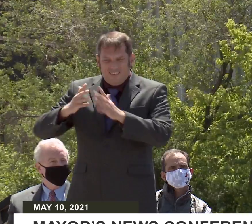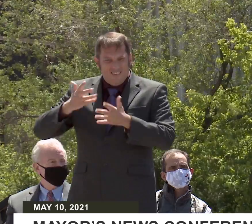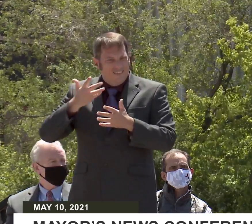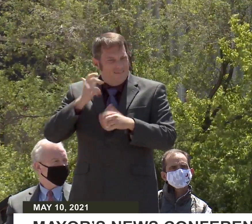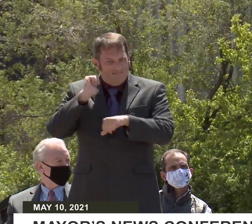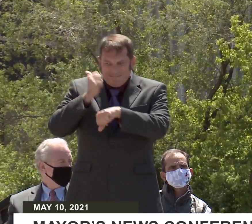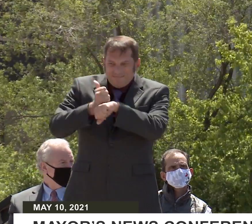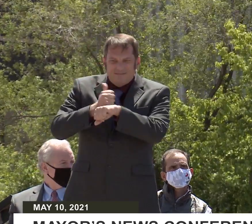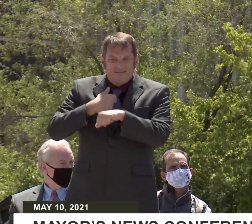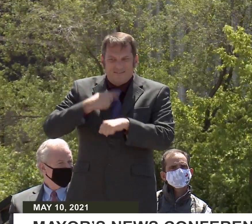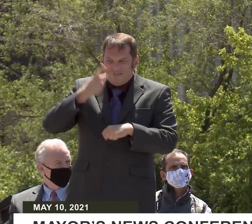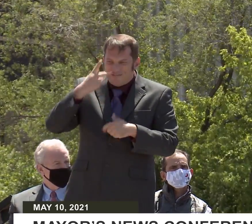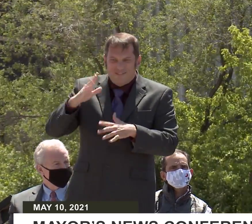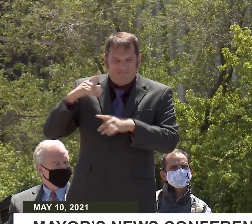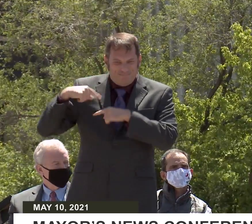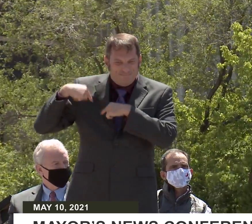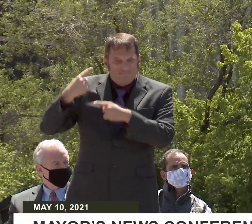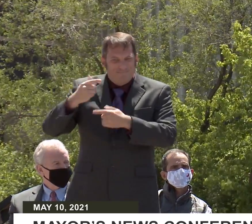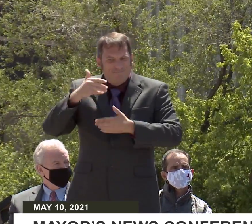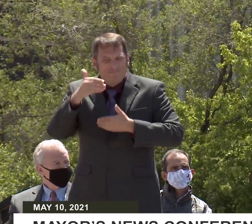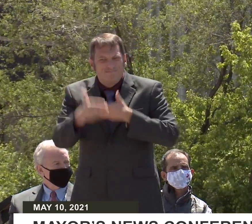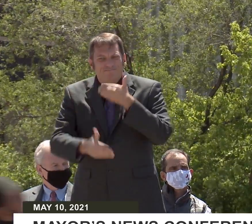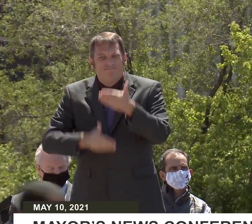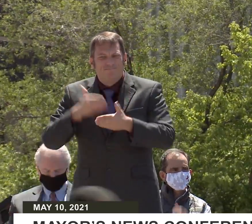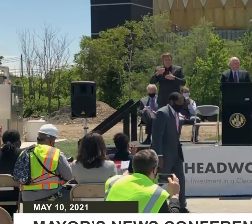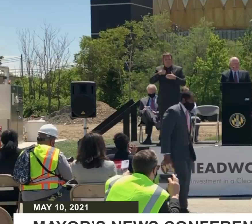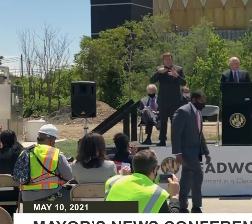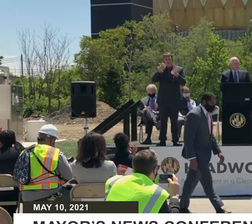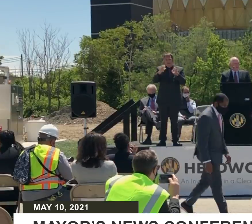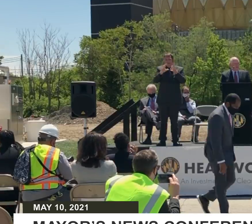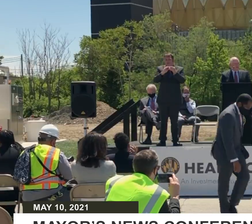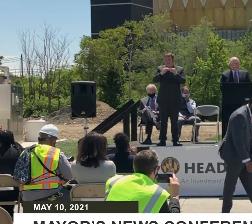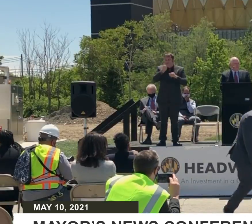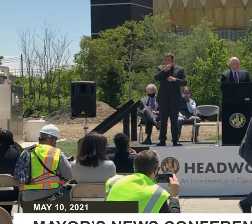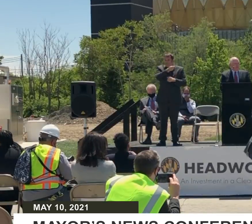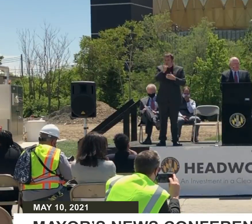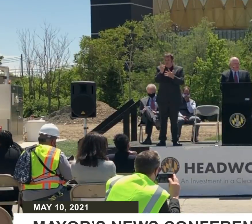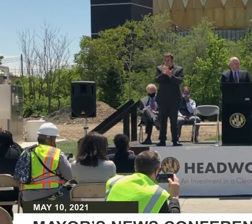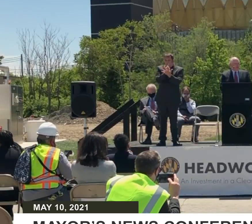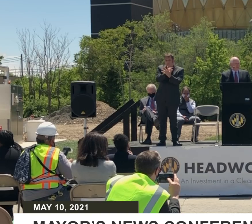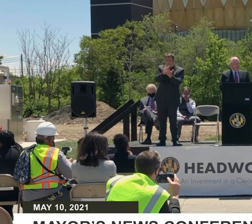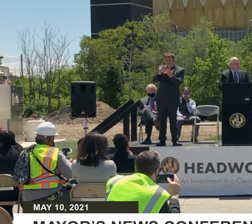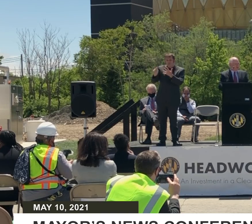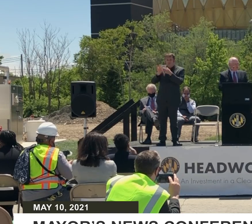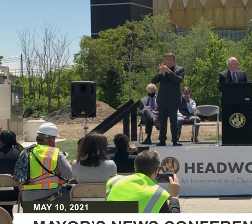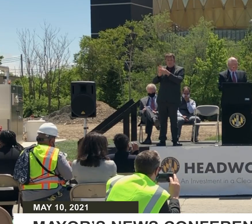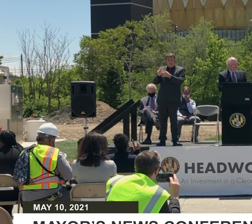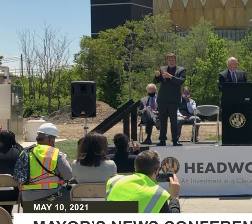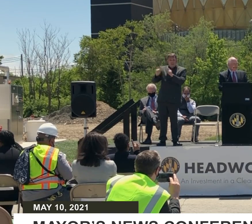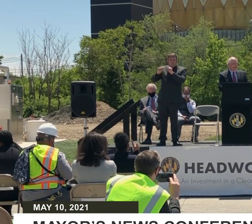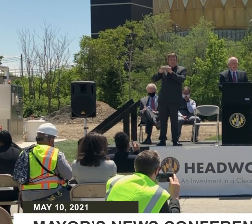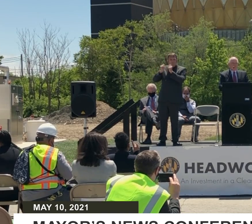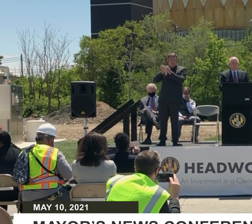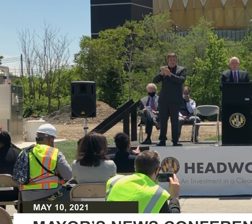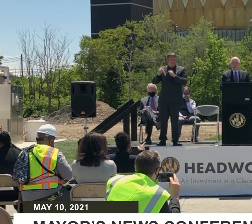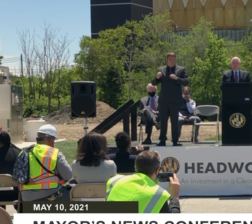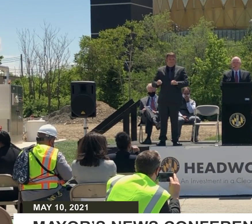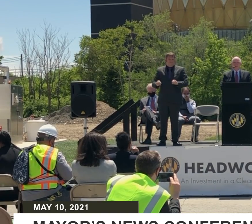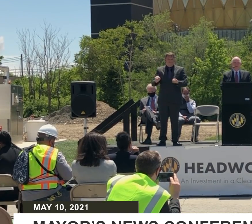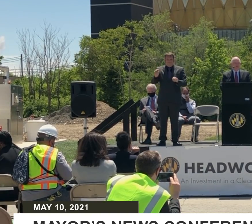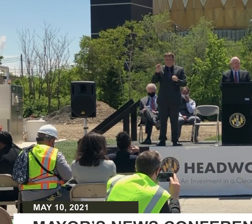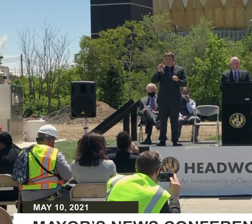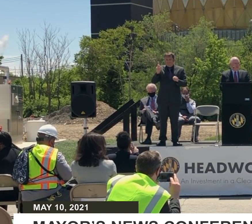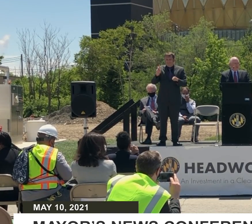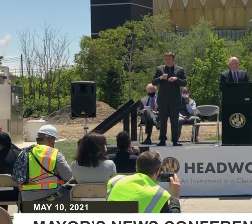couple comments about Team Maryland. To Mayor Scott, thank you for your leadership in